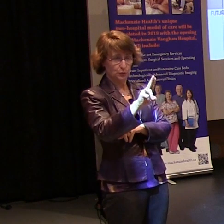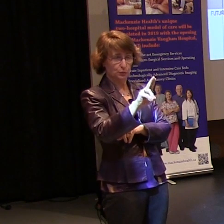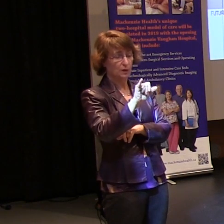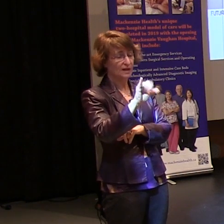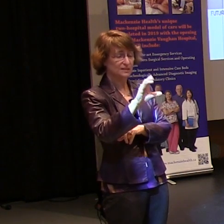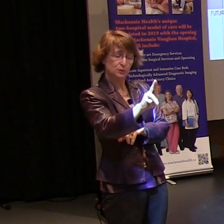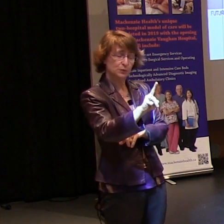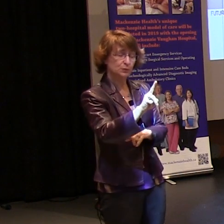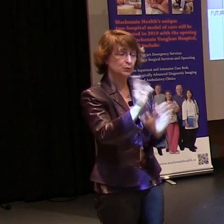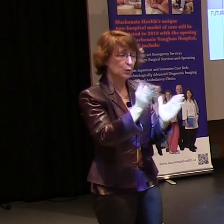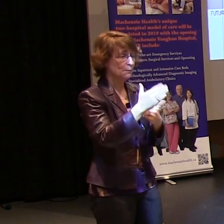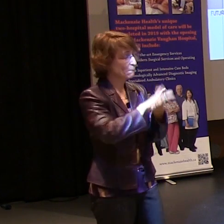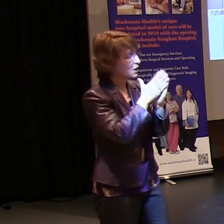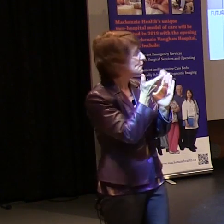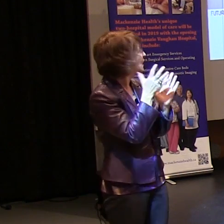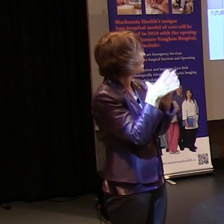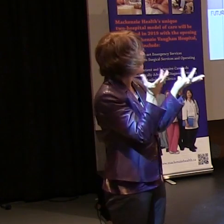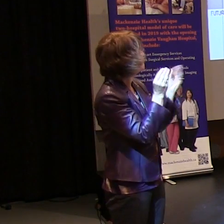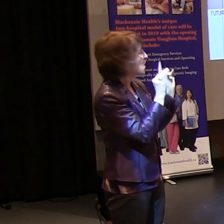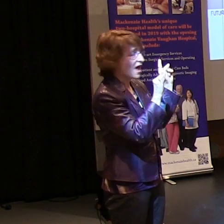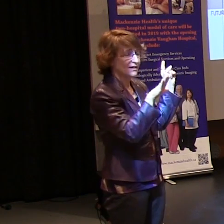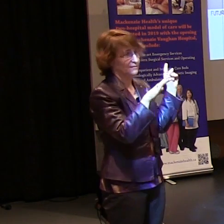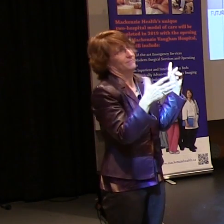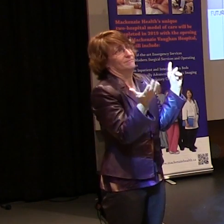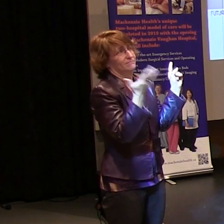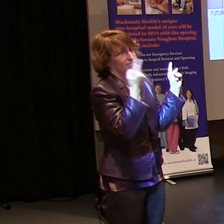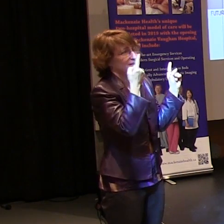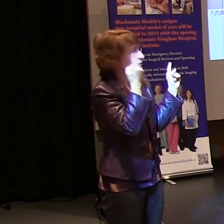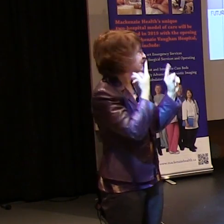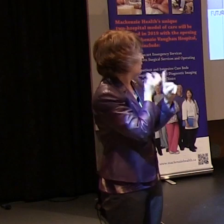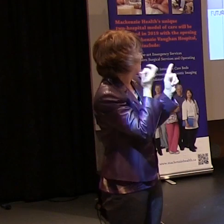more and more to, it looks like a